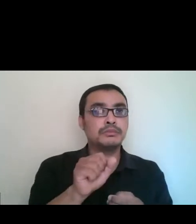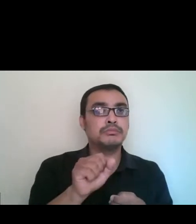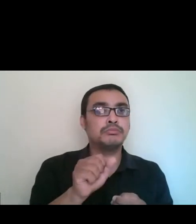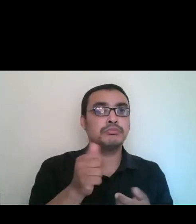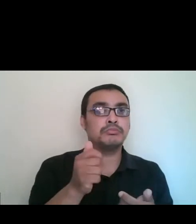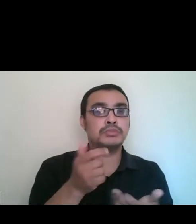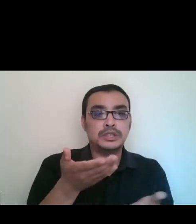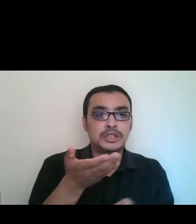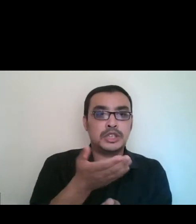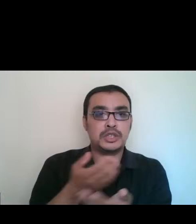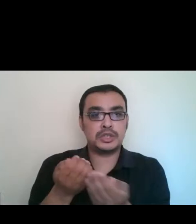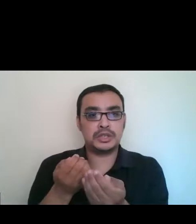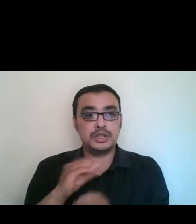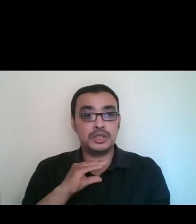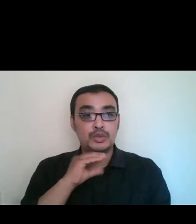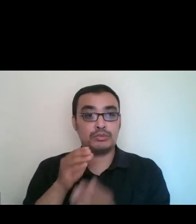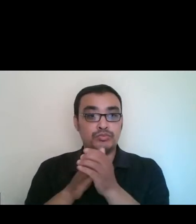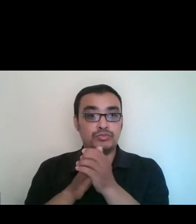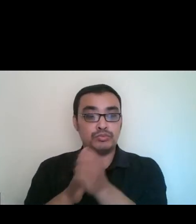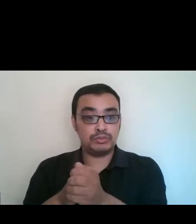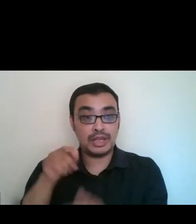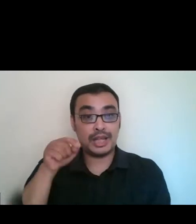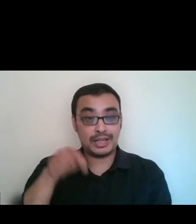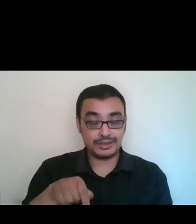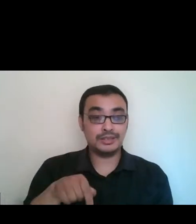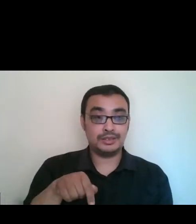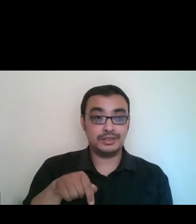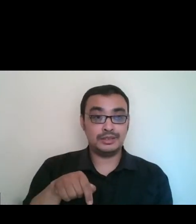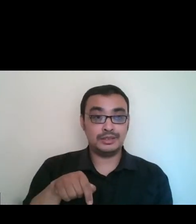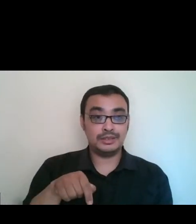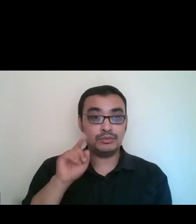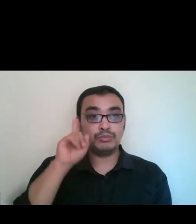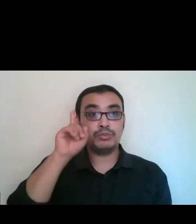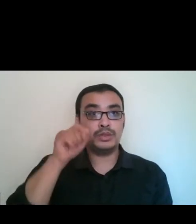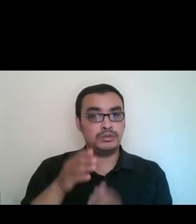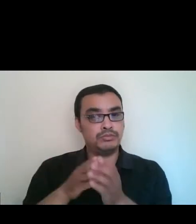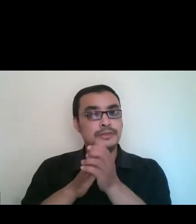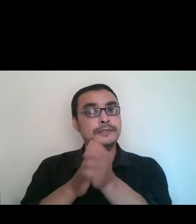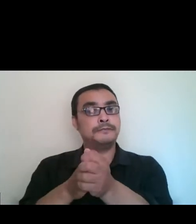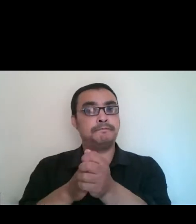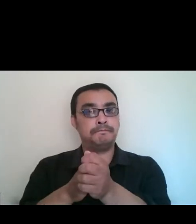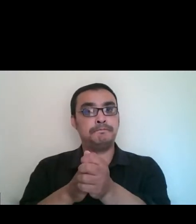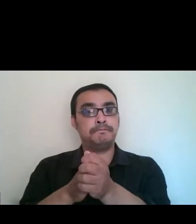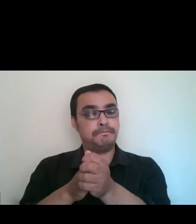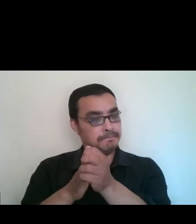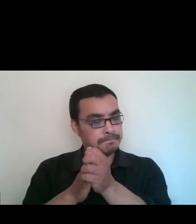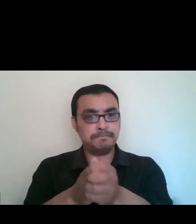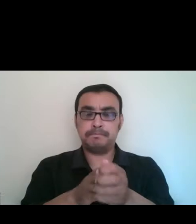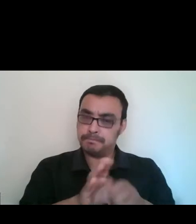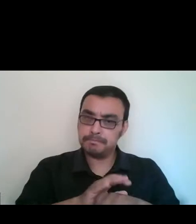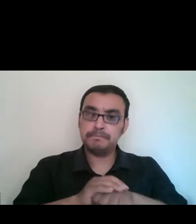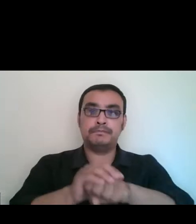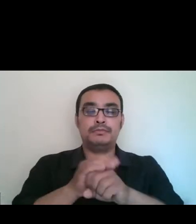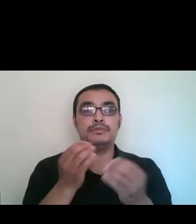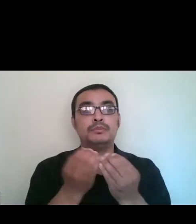They are young leaders for today, they will be leaders of tomorrow. And the idea is that